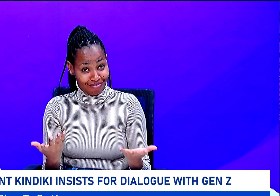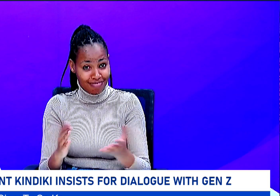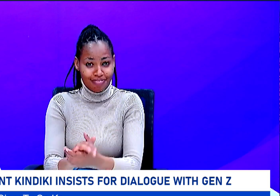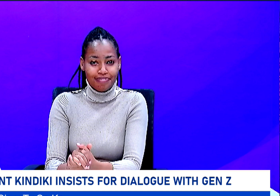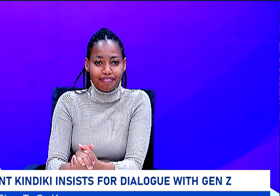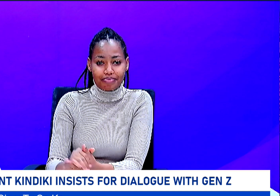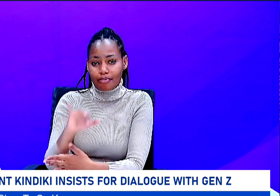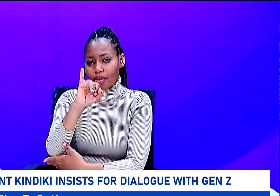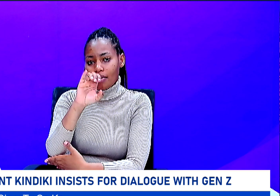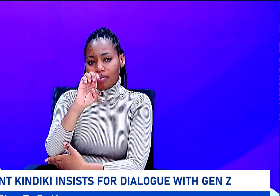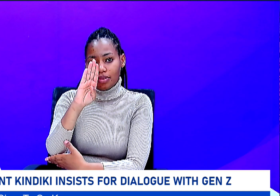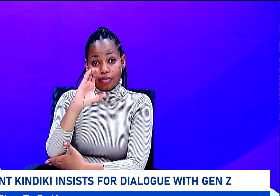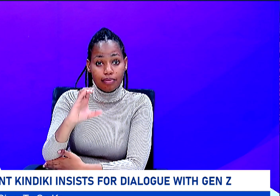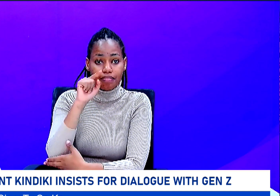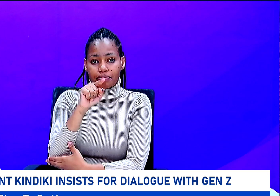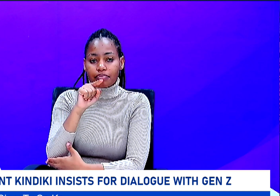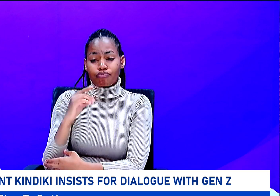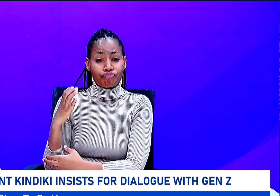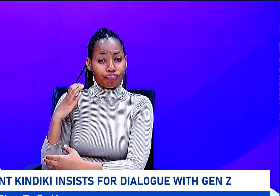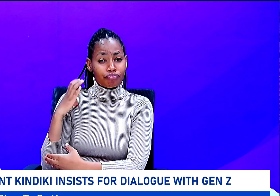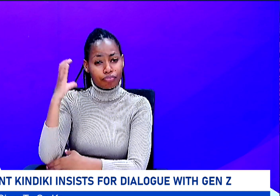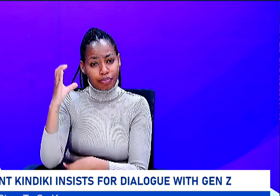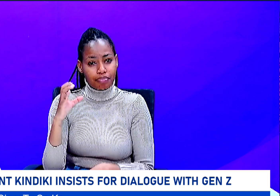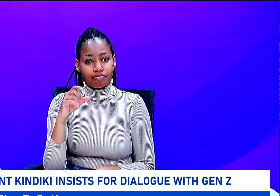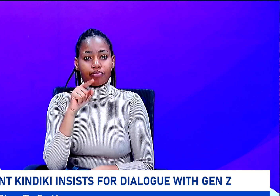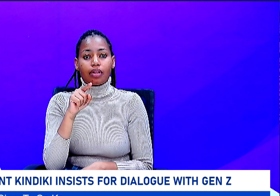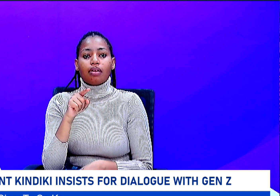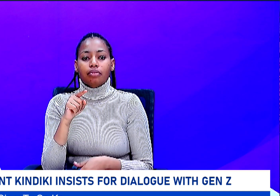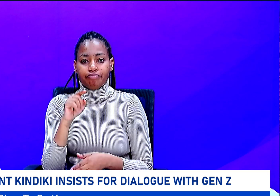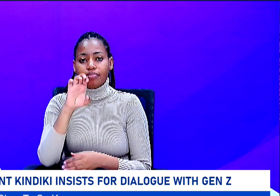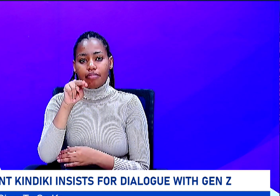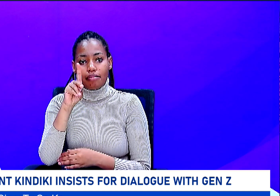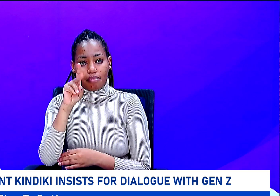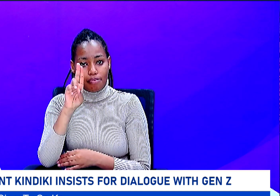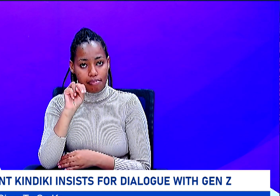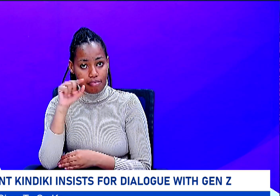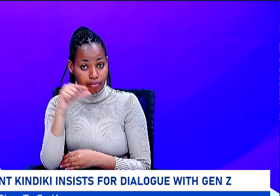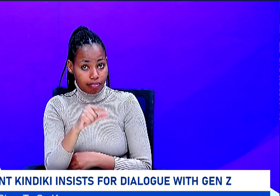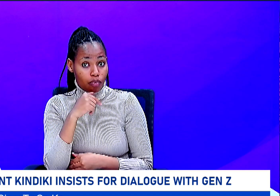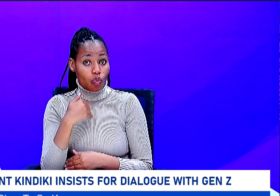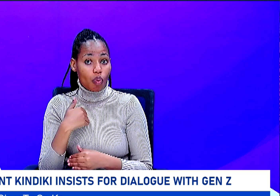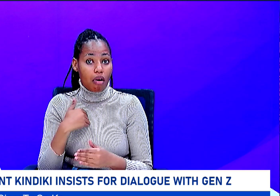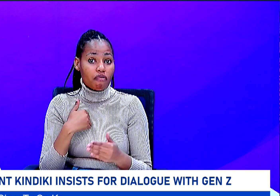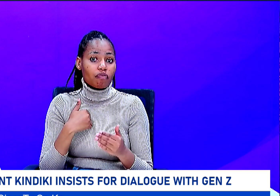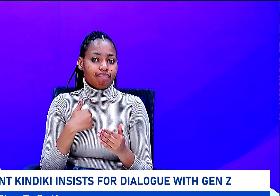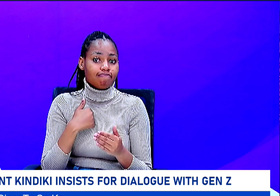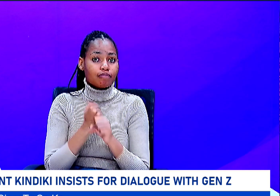On to our other news. IEBC Chairman Edung Ethicon has